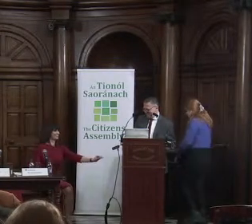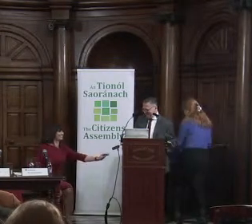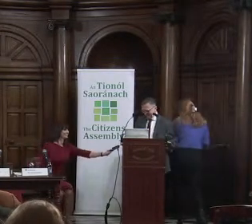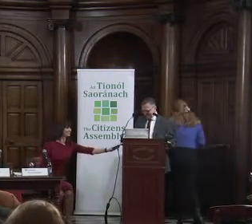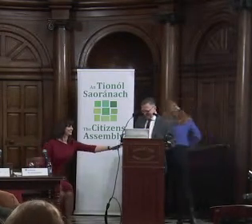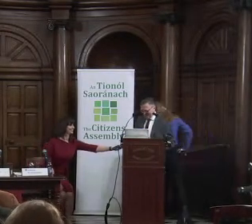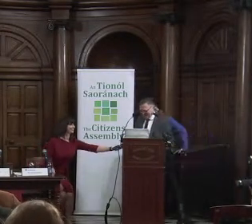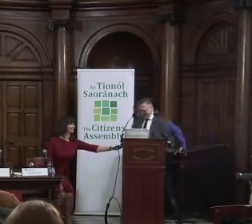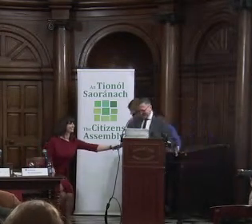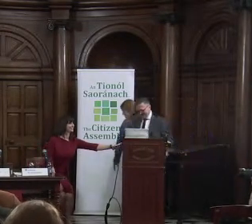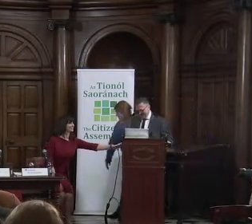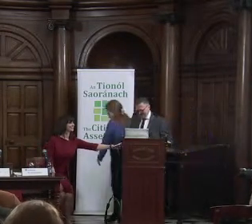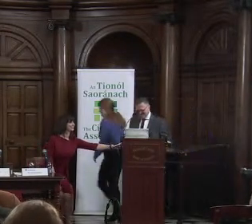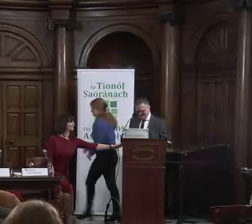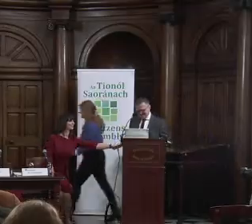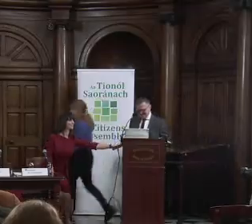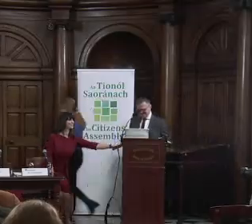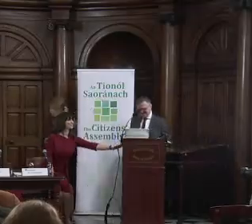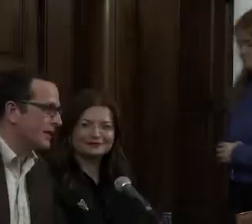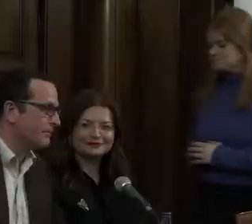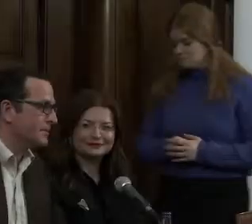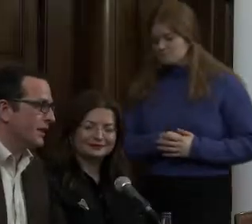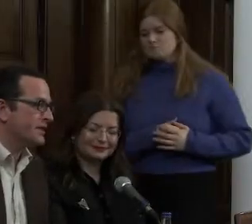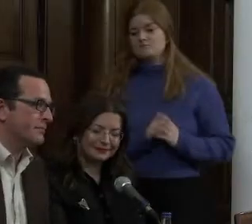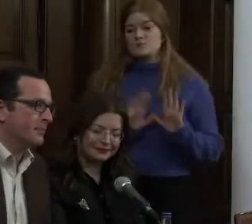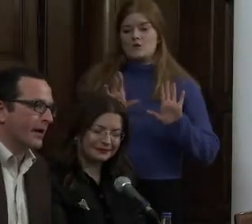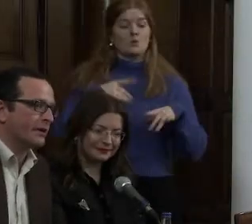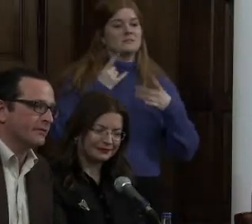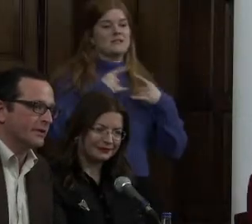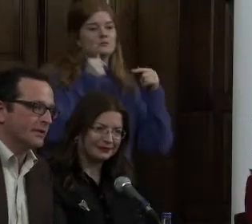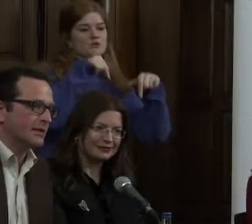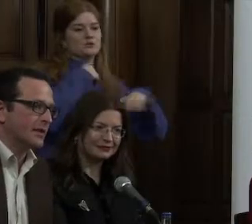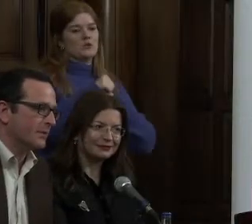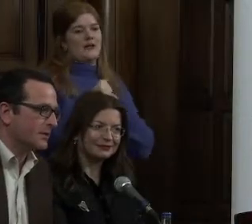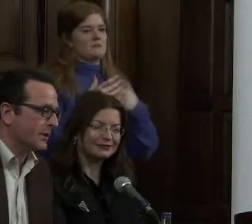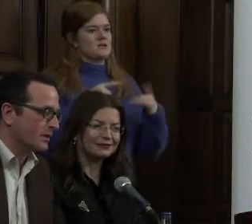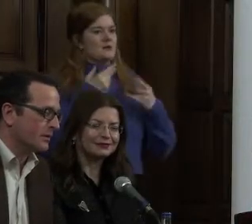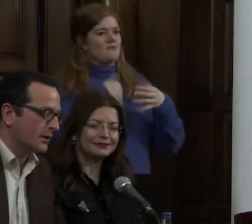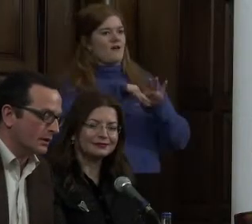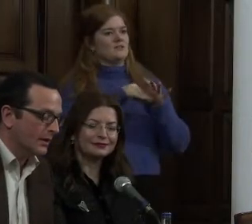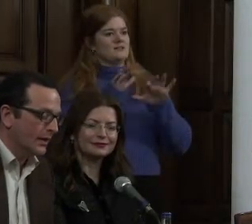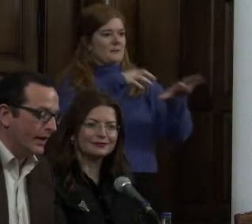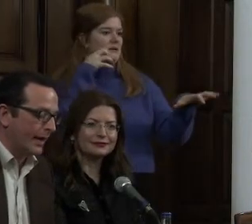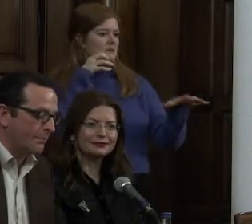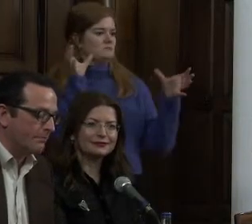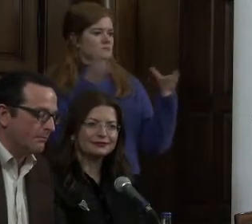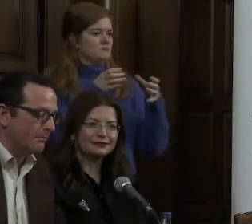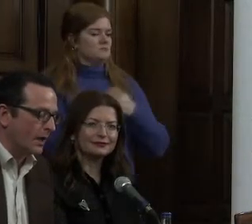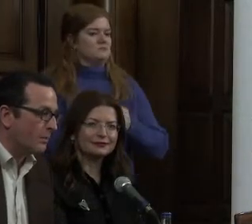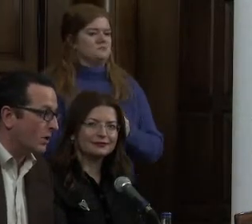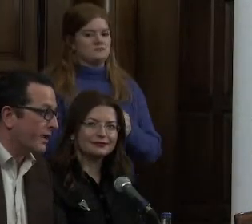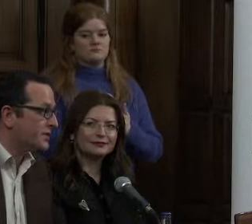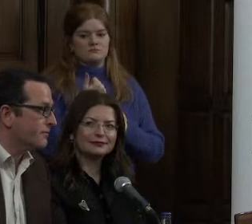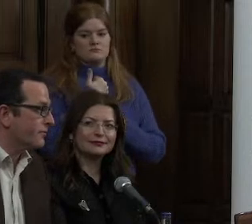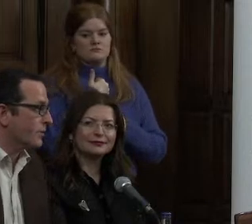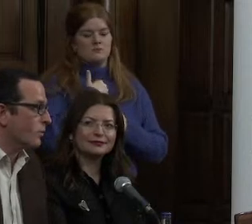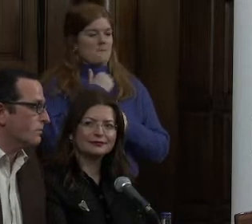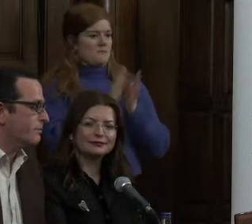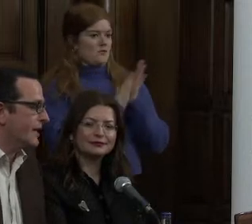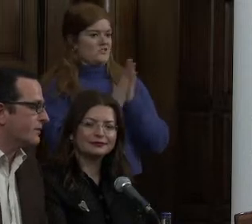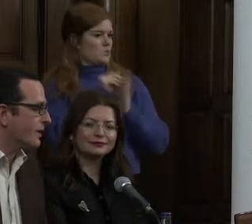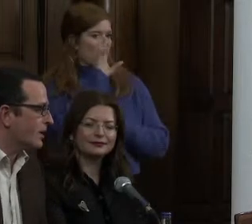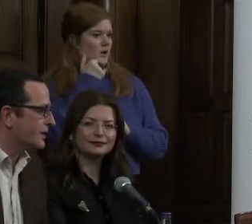Tim. I'm delighted to be here today, and I'm delighted to have been part of the Assembly, to be honest with you all. My motivation